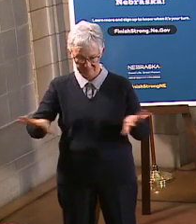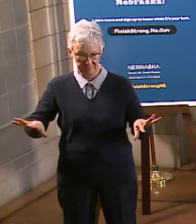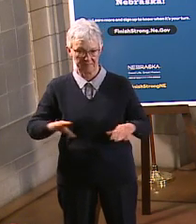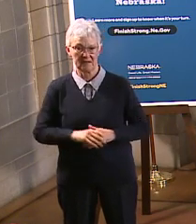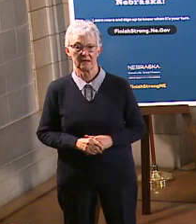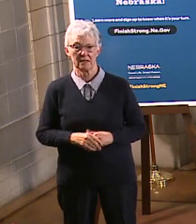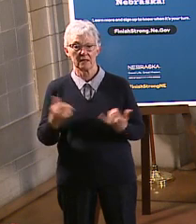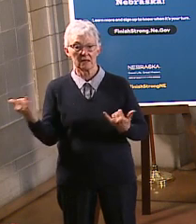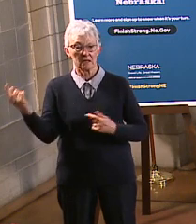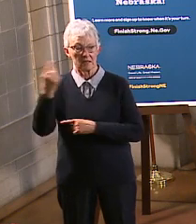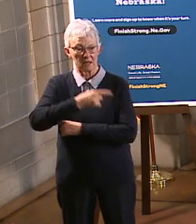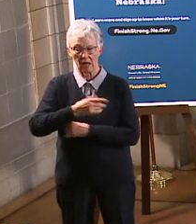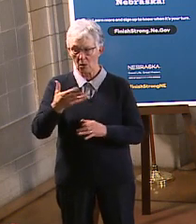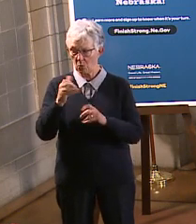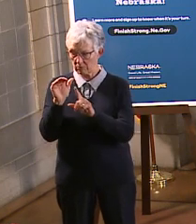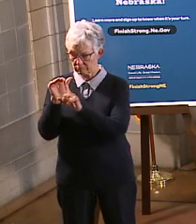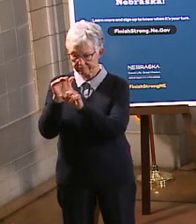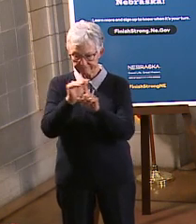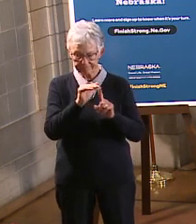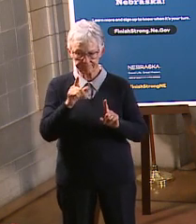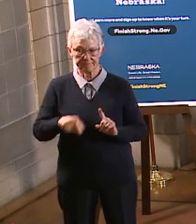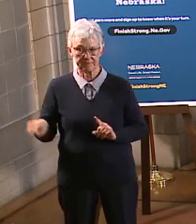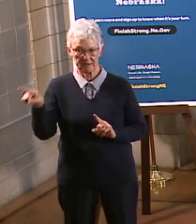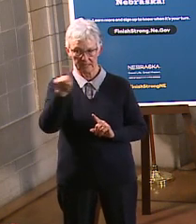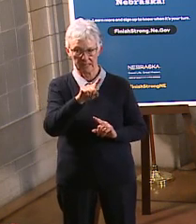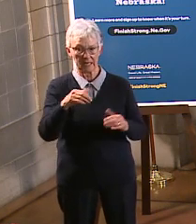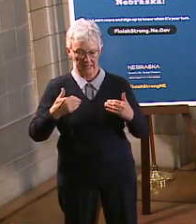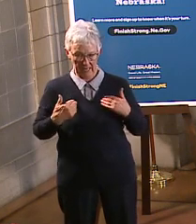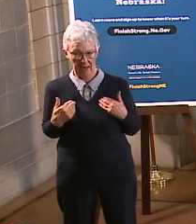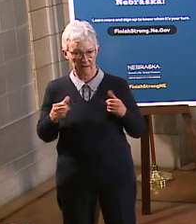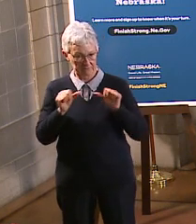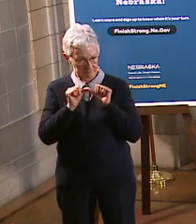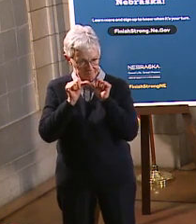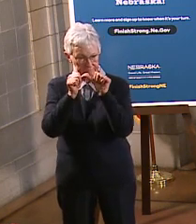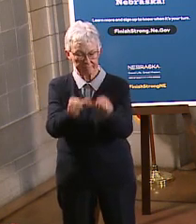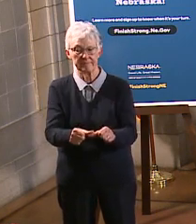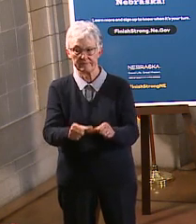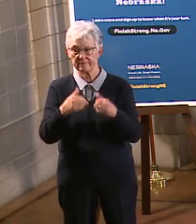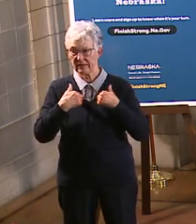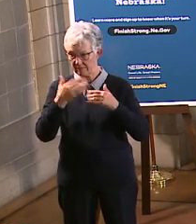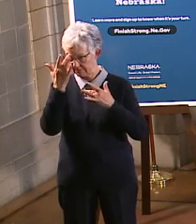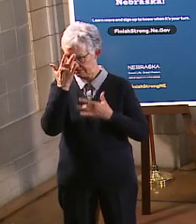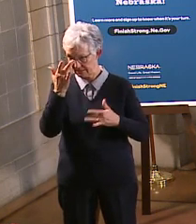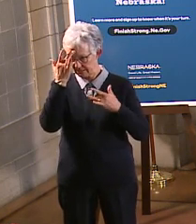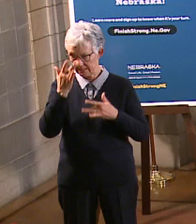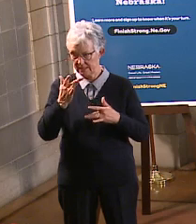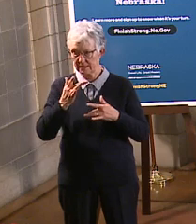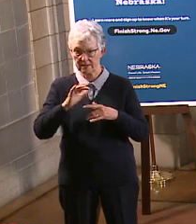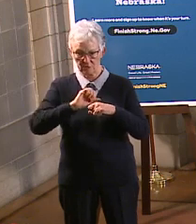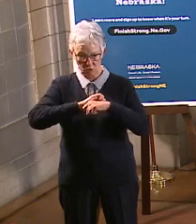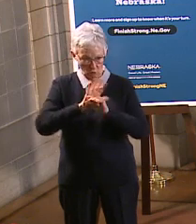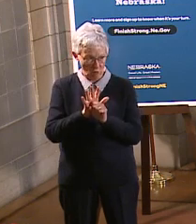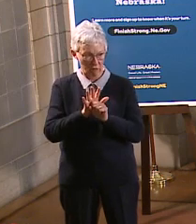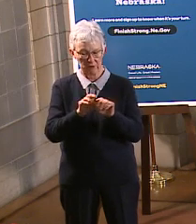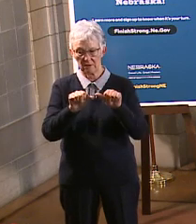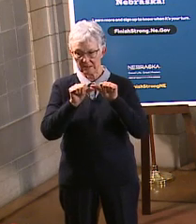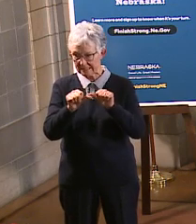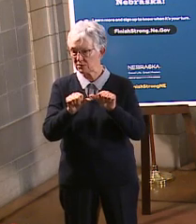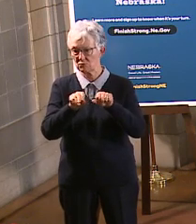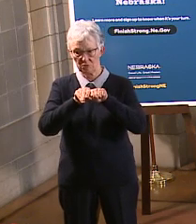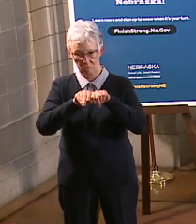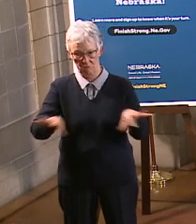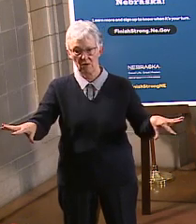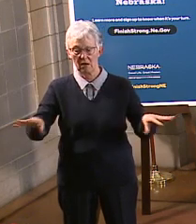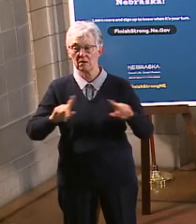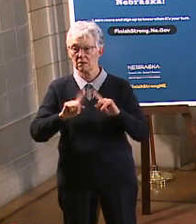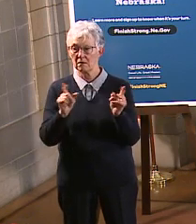just start by reminding people we have a pandemic in progress. So please continue to use all the tools we have given you